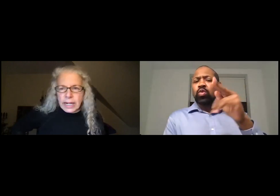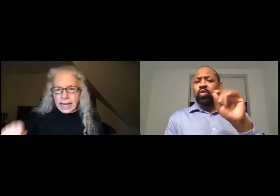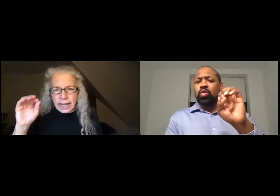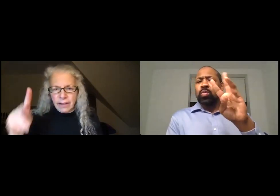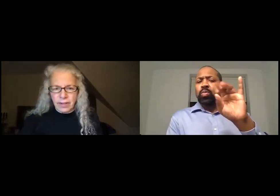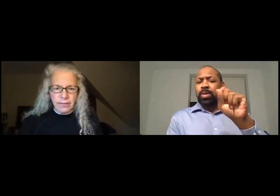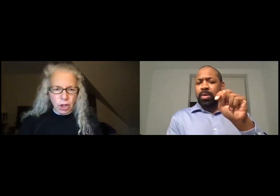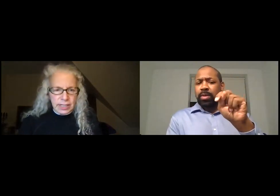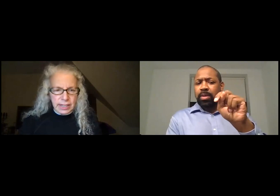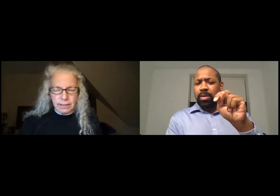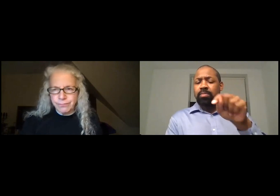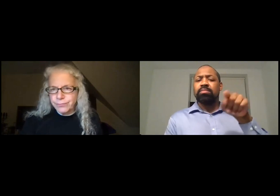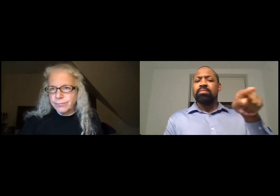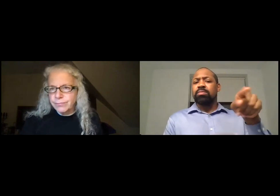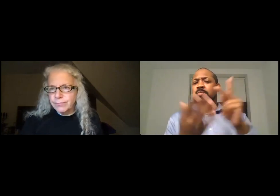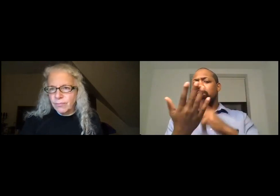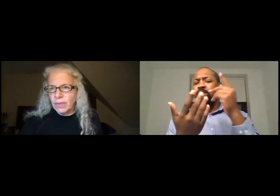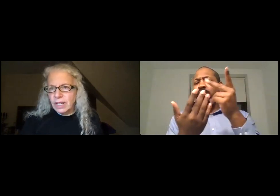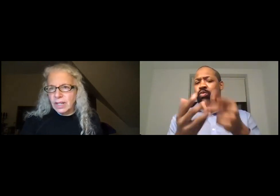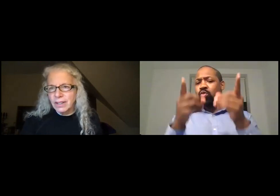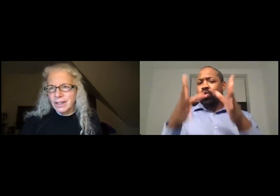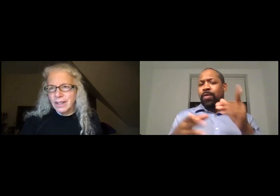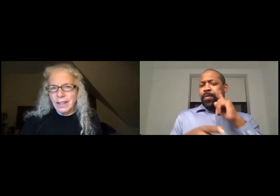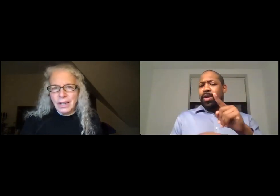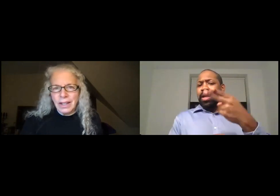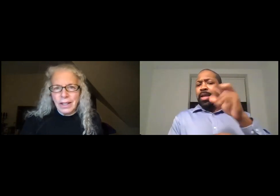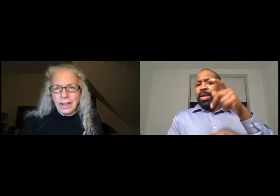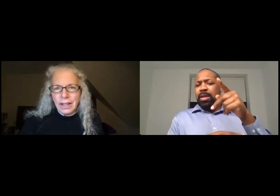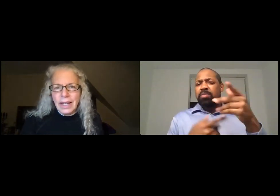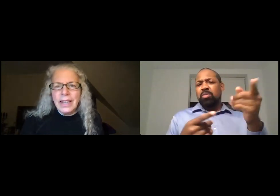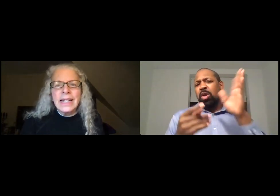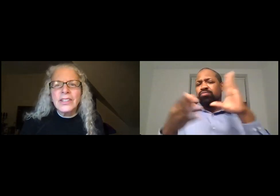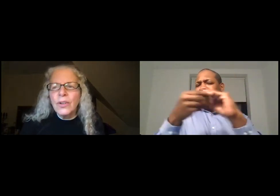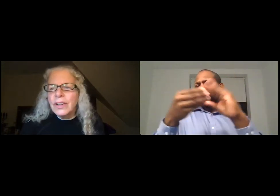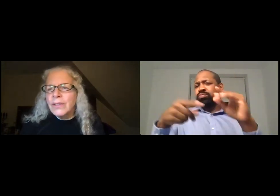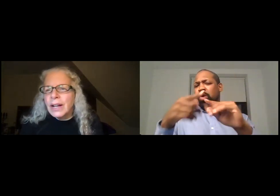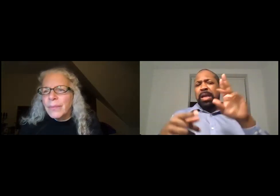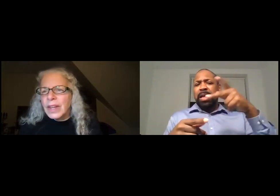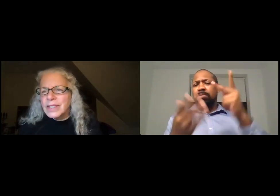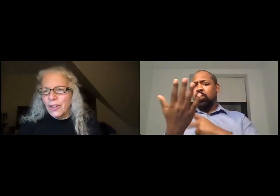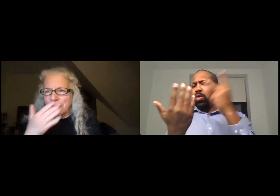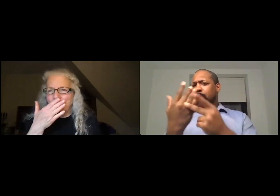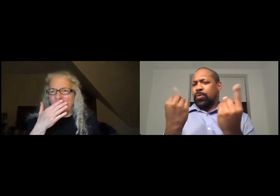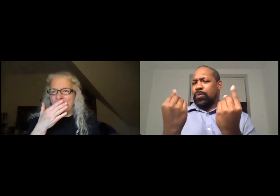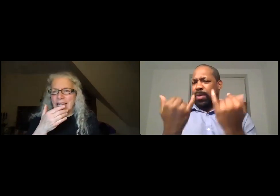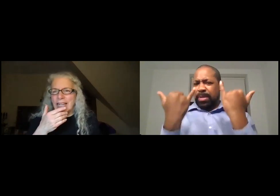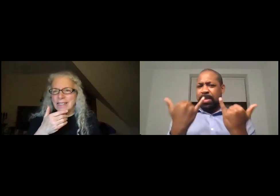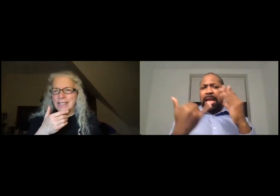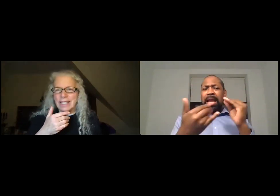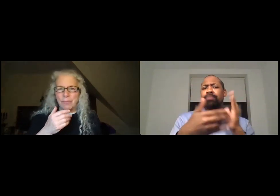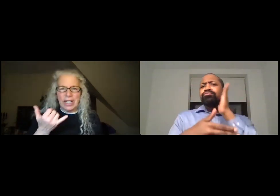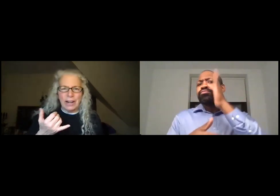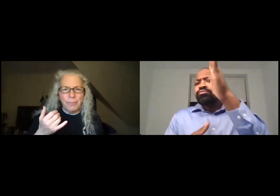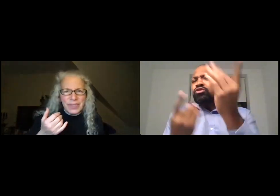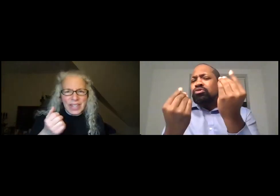Hold on a second. I've lost The HSTP, we have the director. no, sorry, I can't